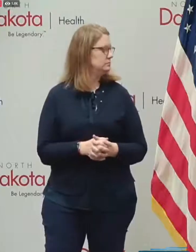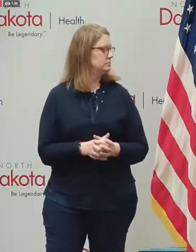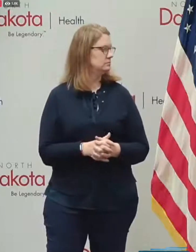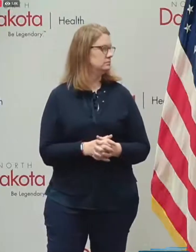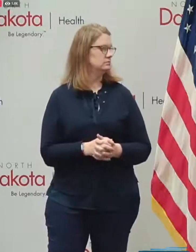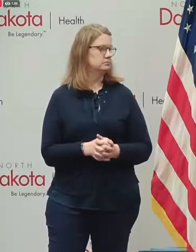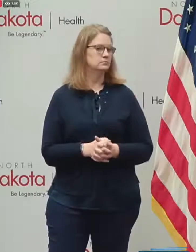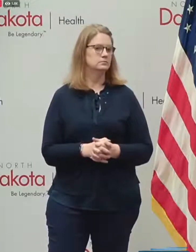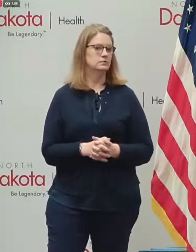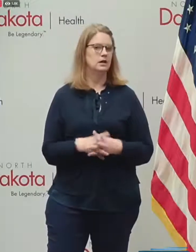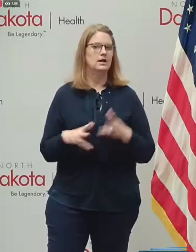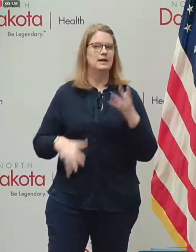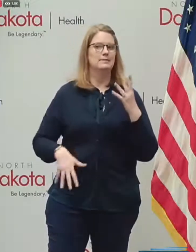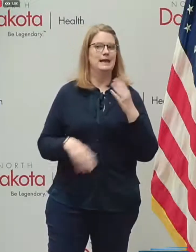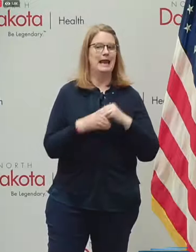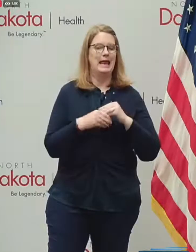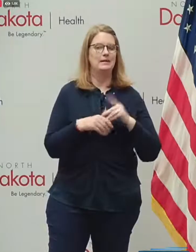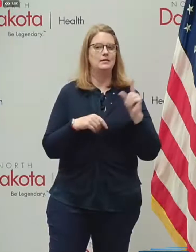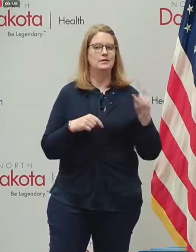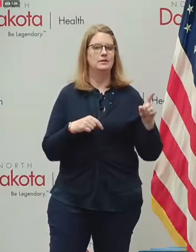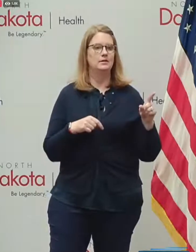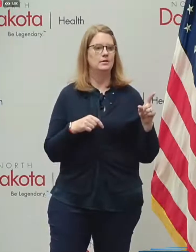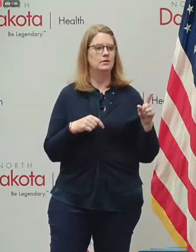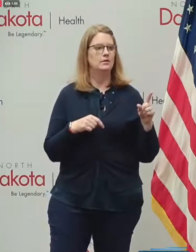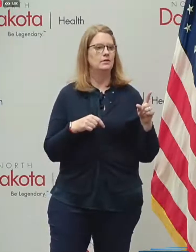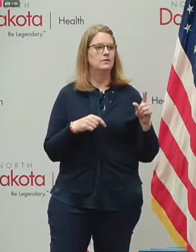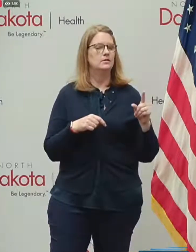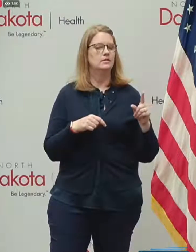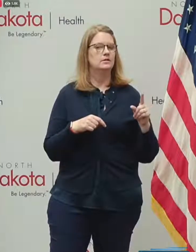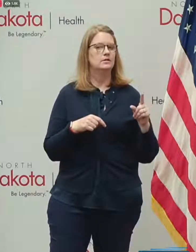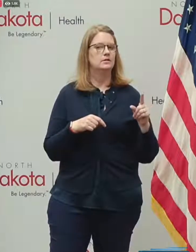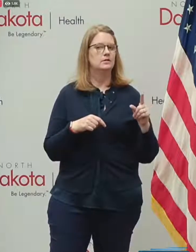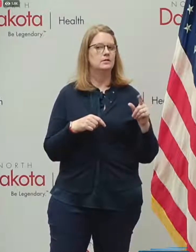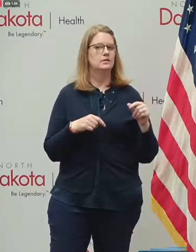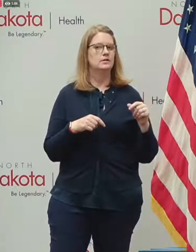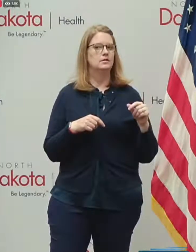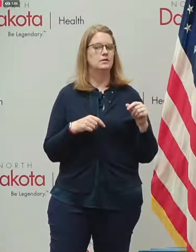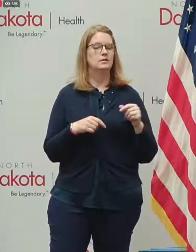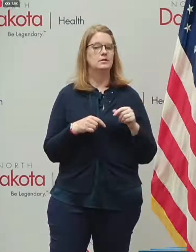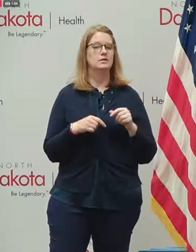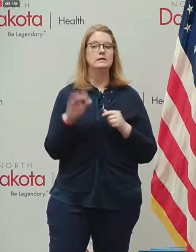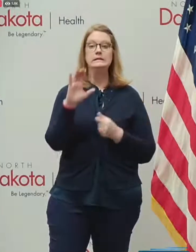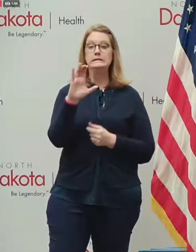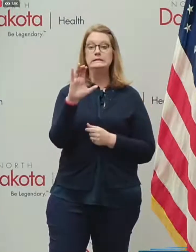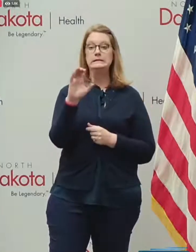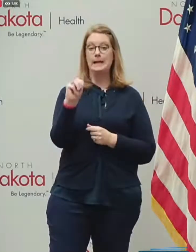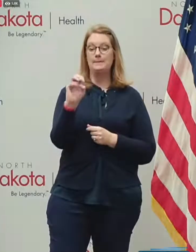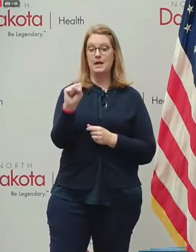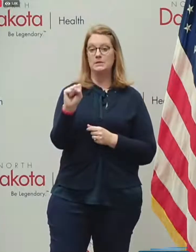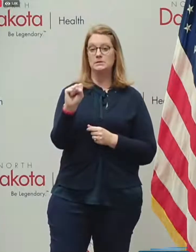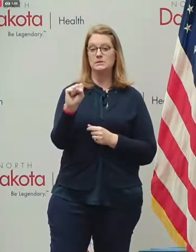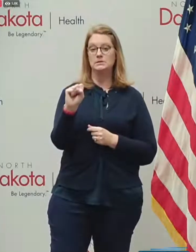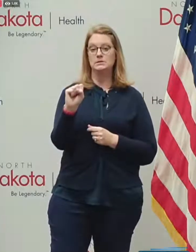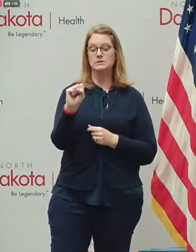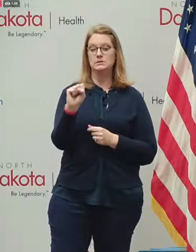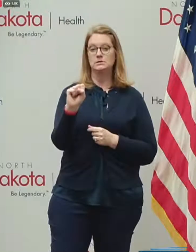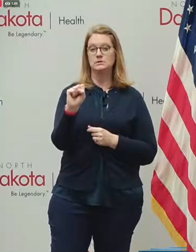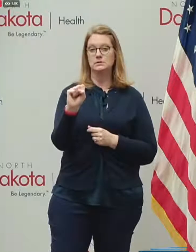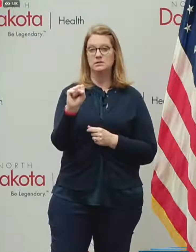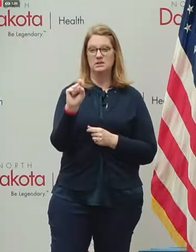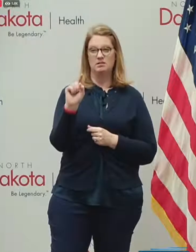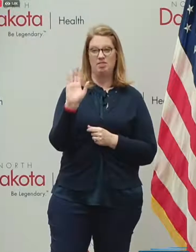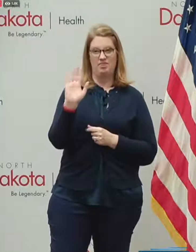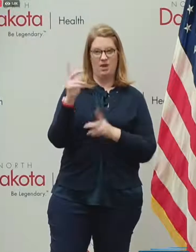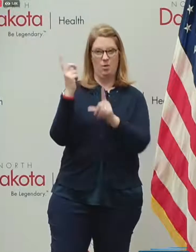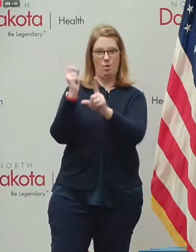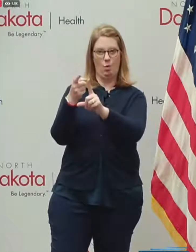Maybe just jump on that one on the back end of that. We should just start, the purpose of that CMS is trying to do is trying to